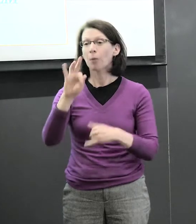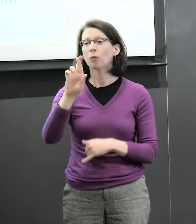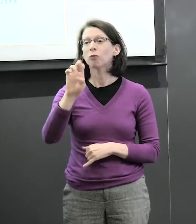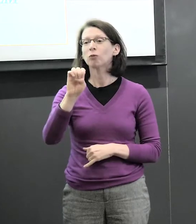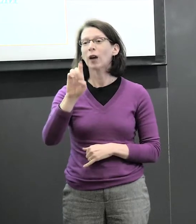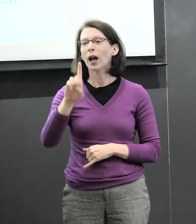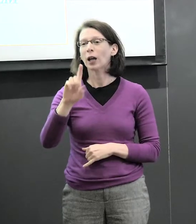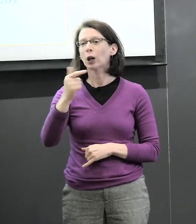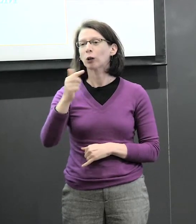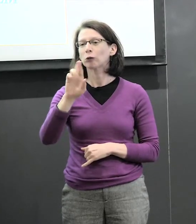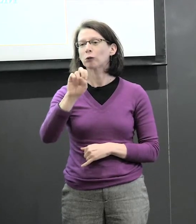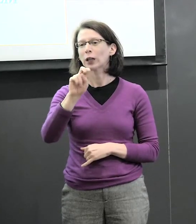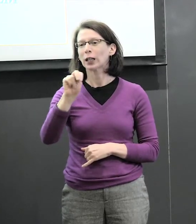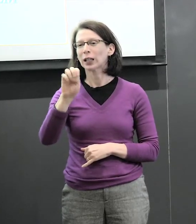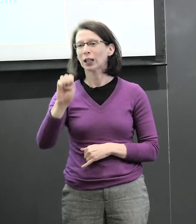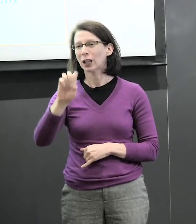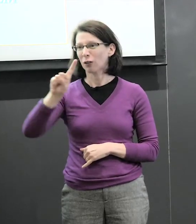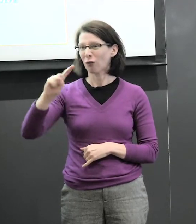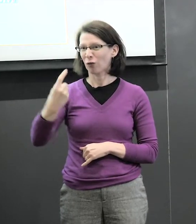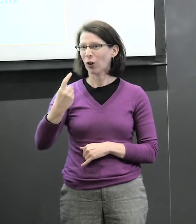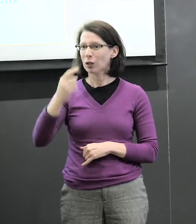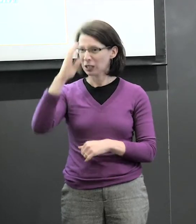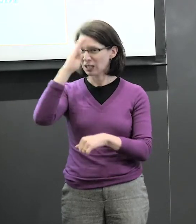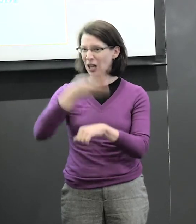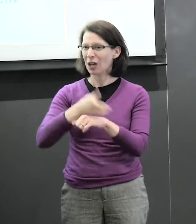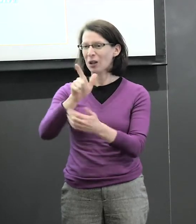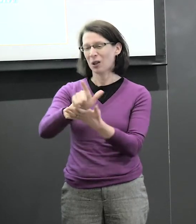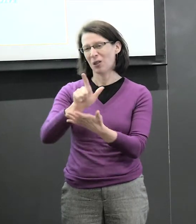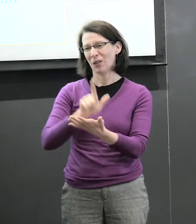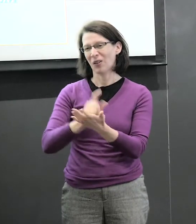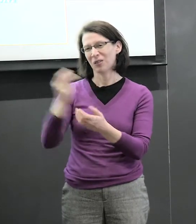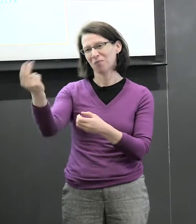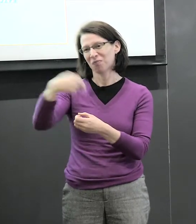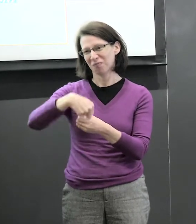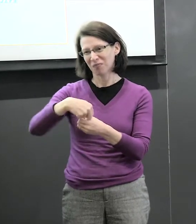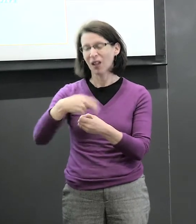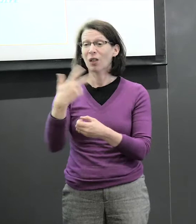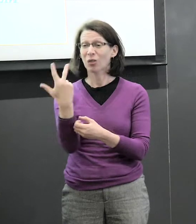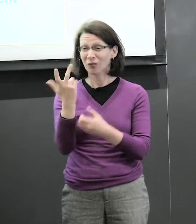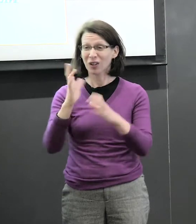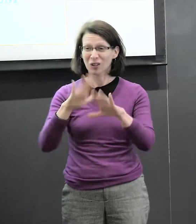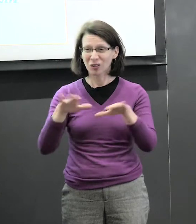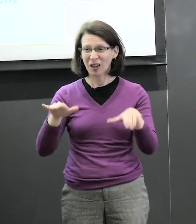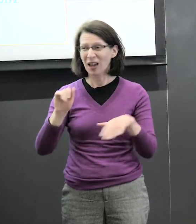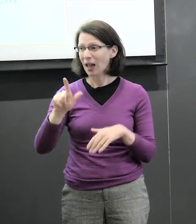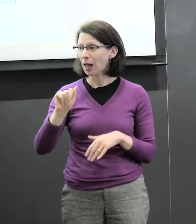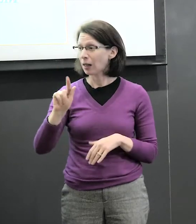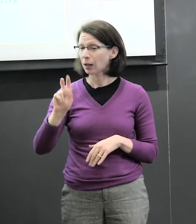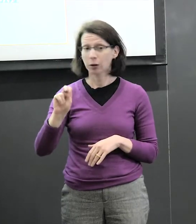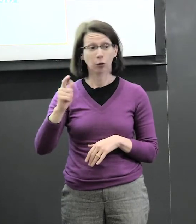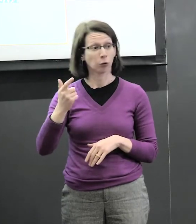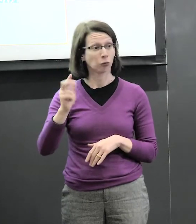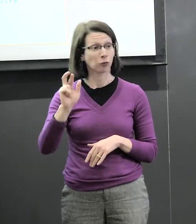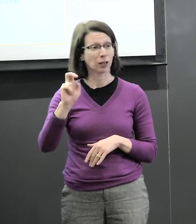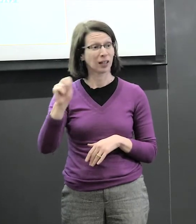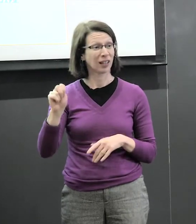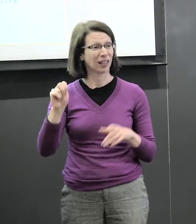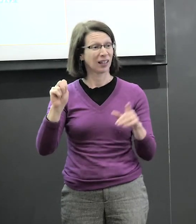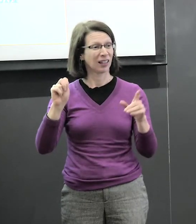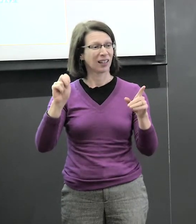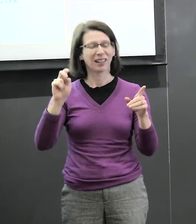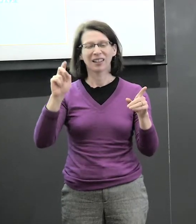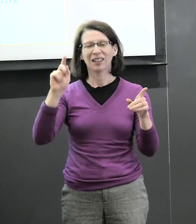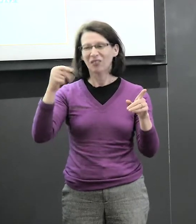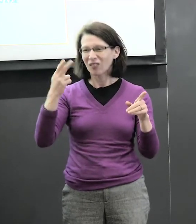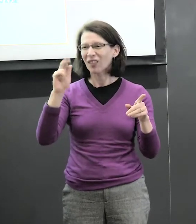original Whatmough couple's son-in-law, and his three children, Alan Green, Phil Green, and Carol Green Nason,